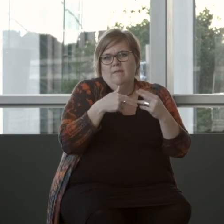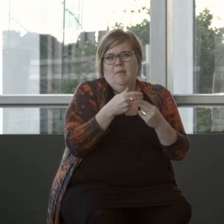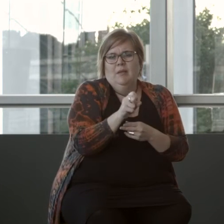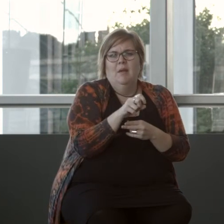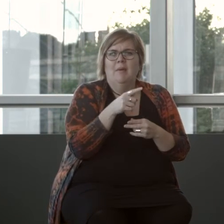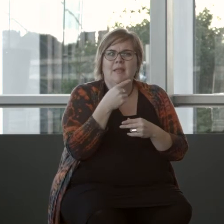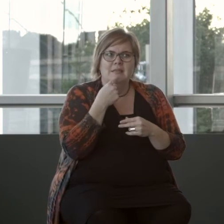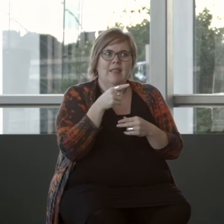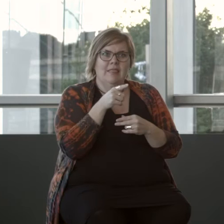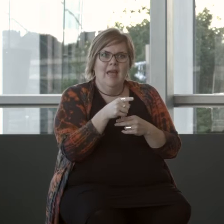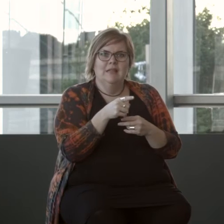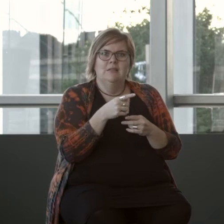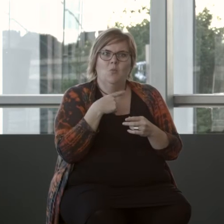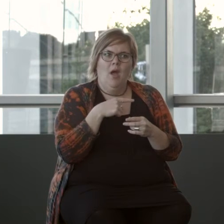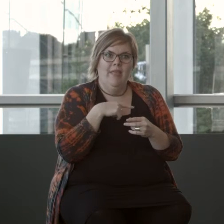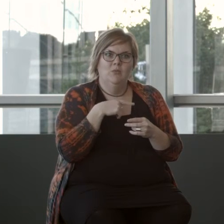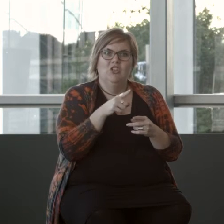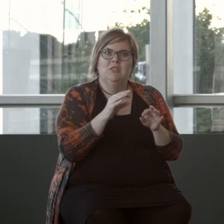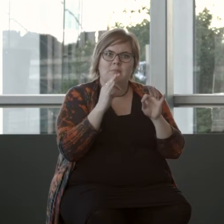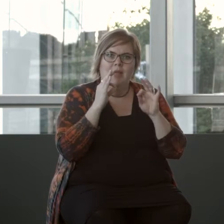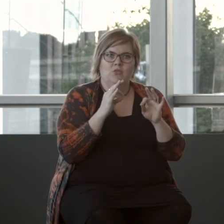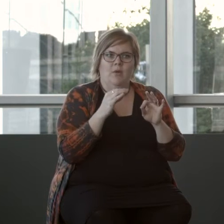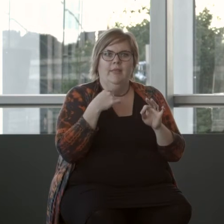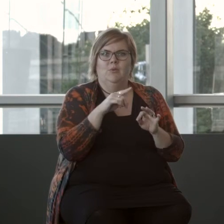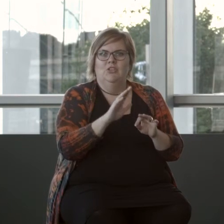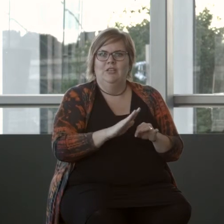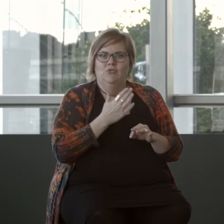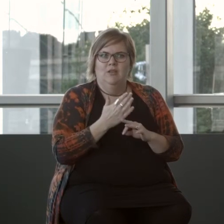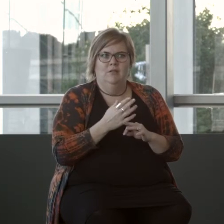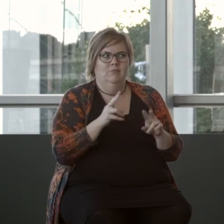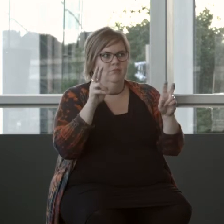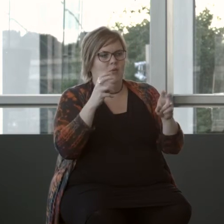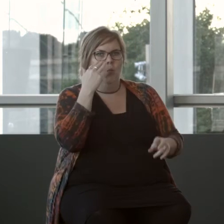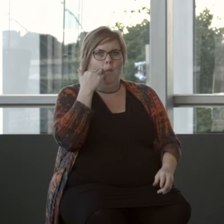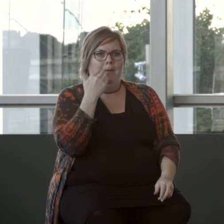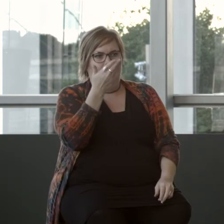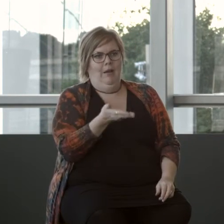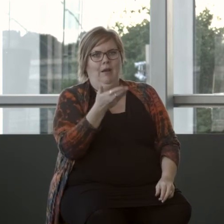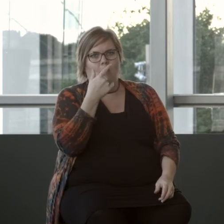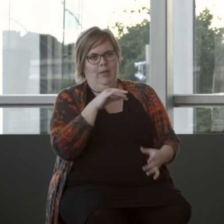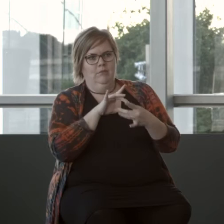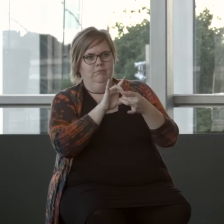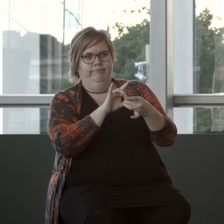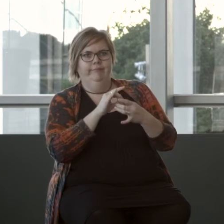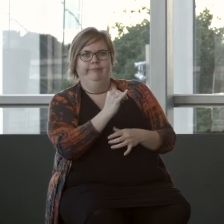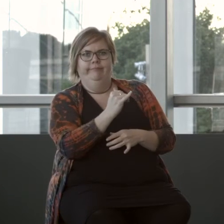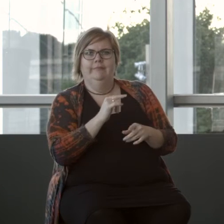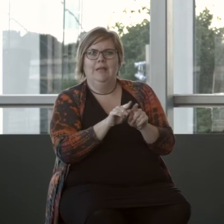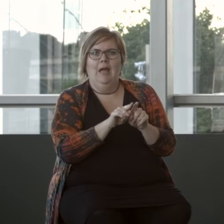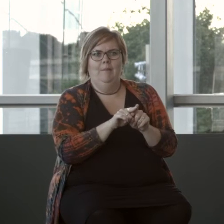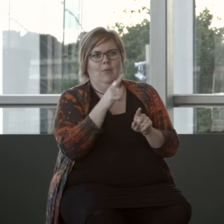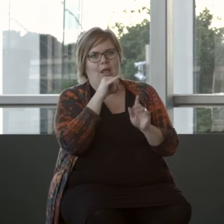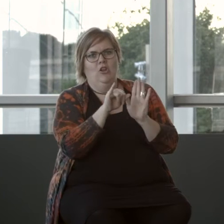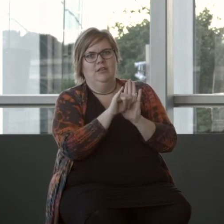they said, but that's what makes her special. That's what makes her interesting. She's a woman that we can all relate to. She's someone that we can identify with.